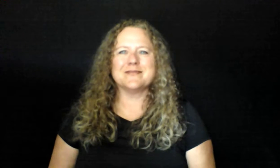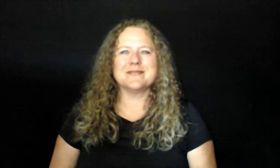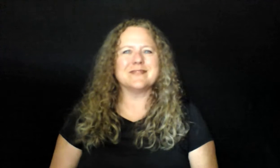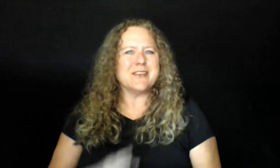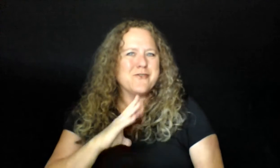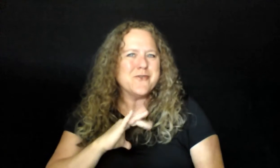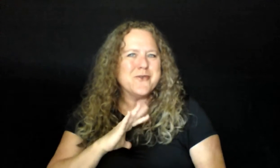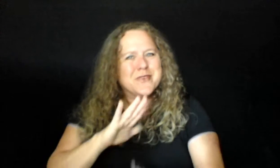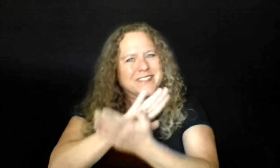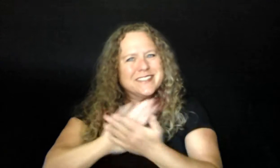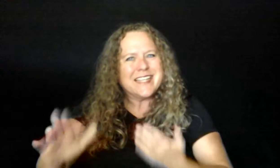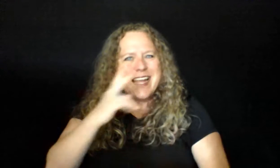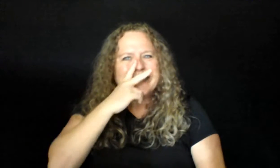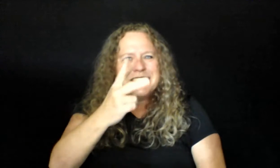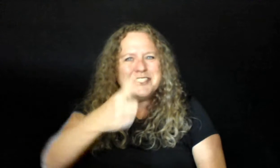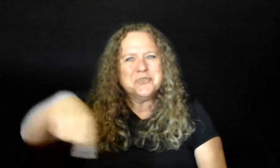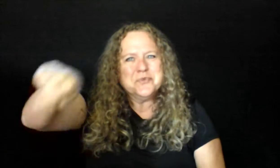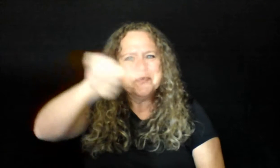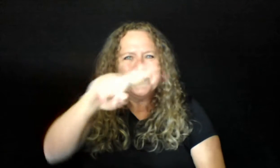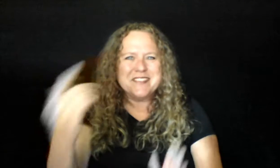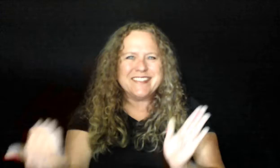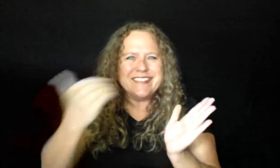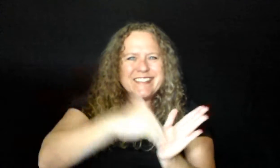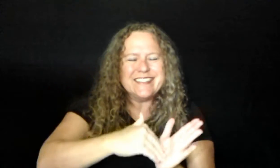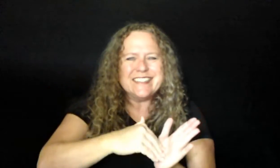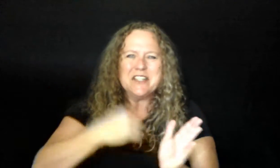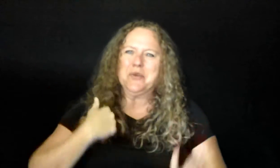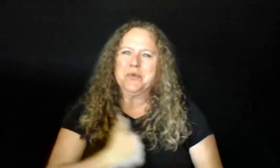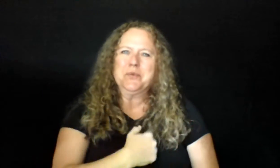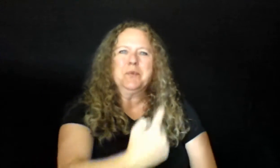you guys back. We missed you. We didn't miss your music, though.